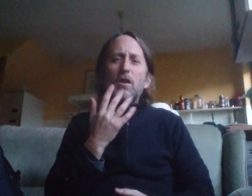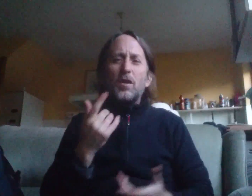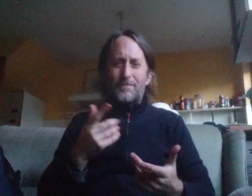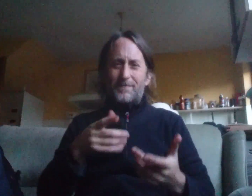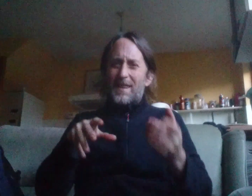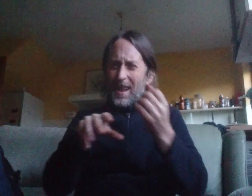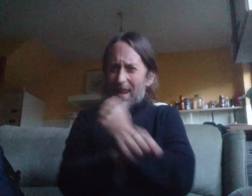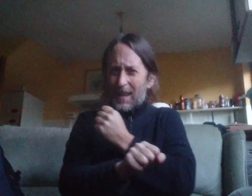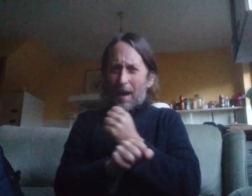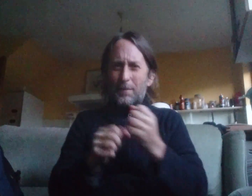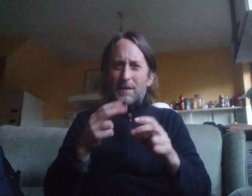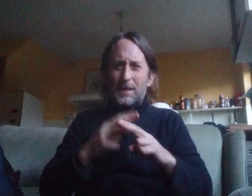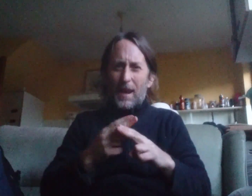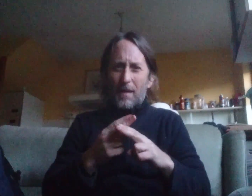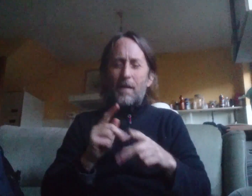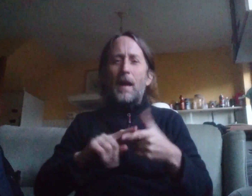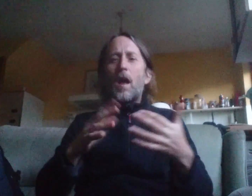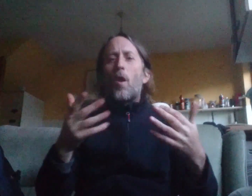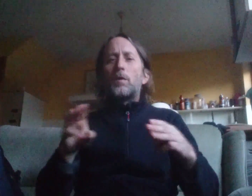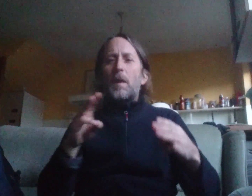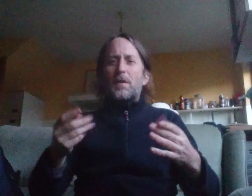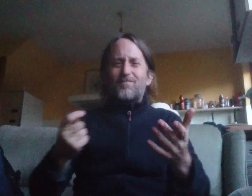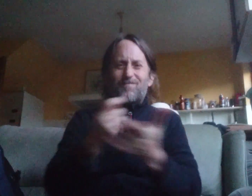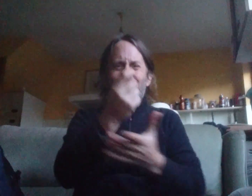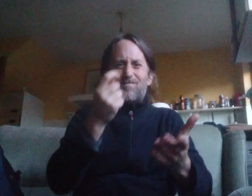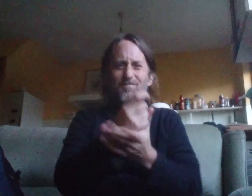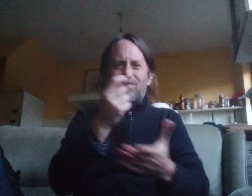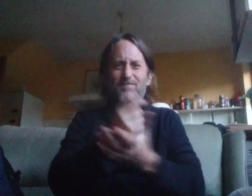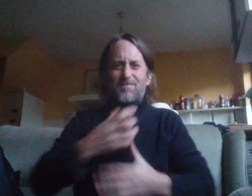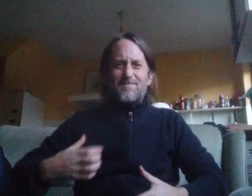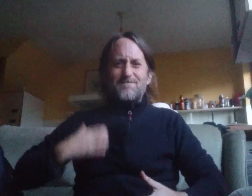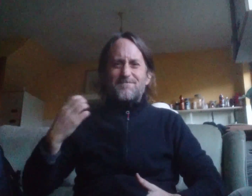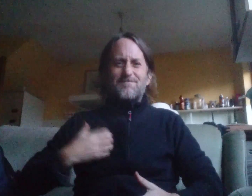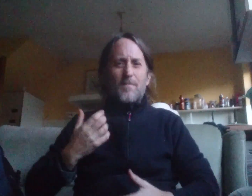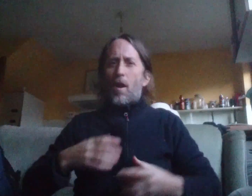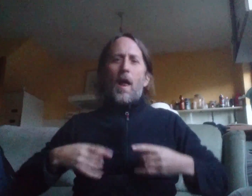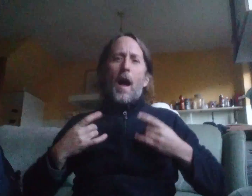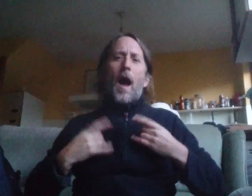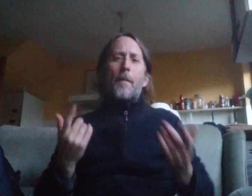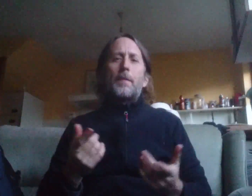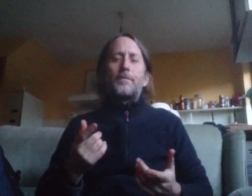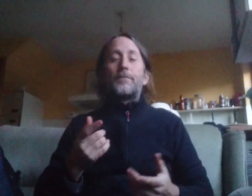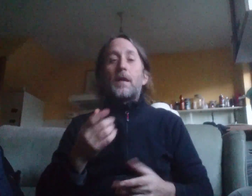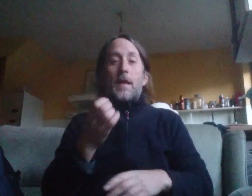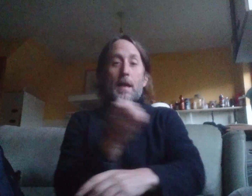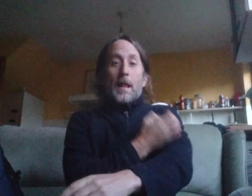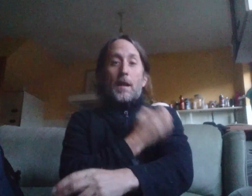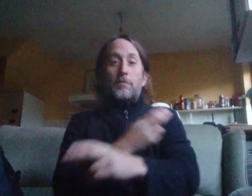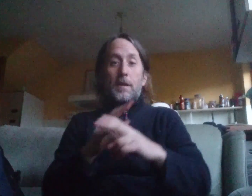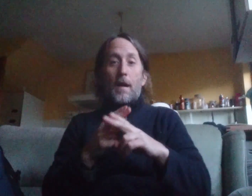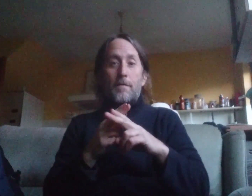mechanism and led to numerous complaints from consumers. The electric knife, conceived as an indoor